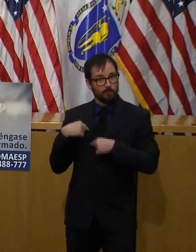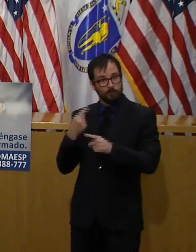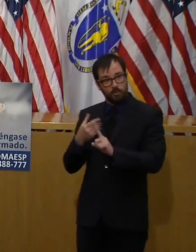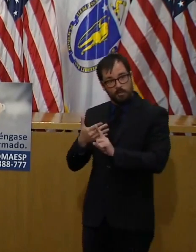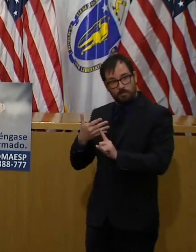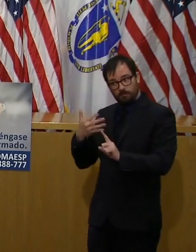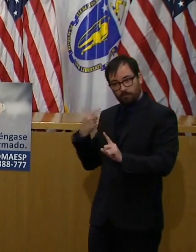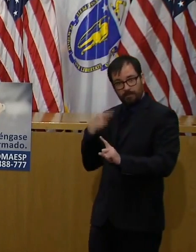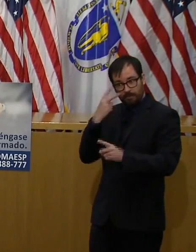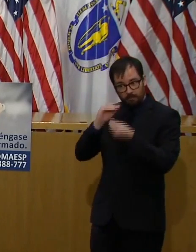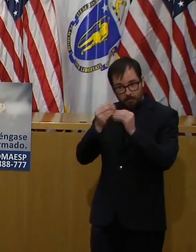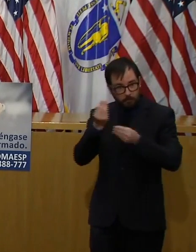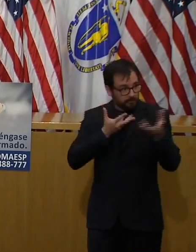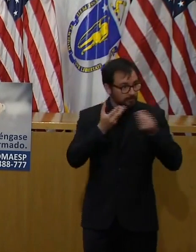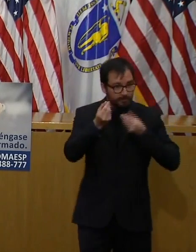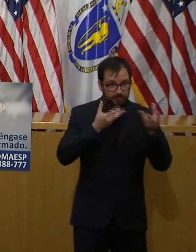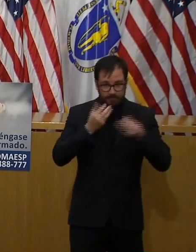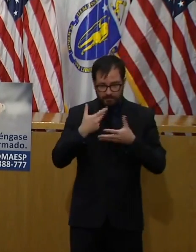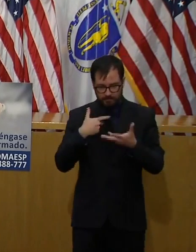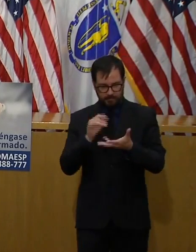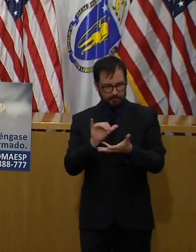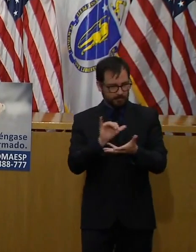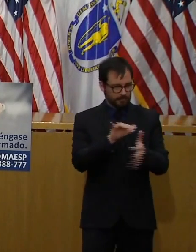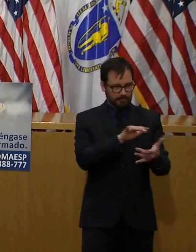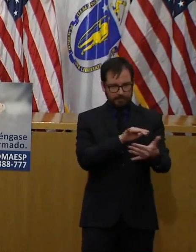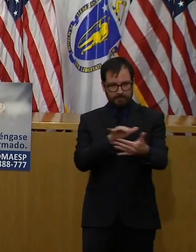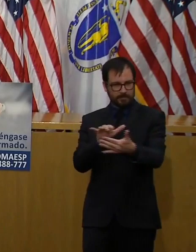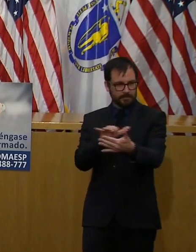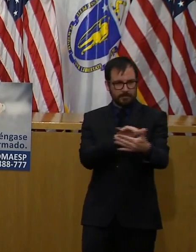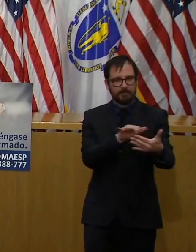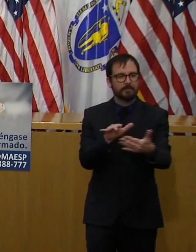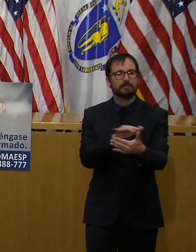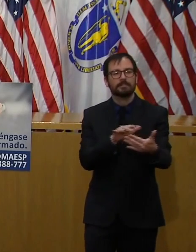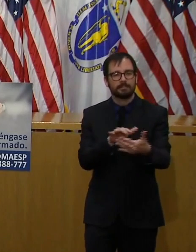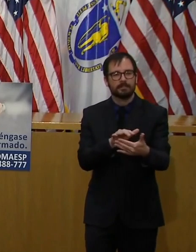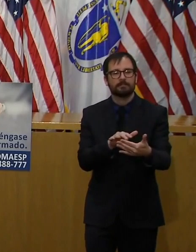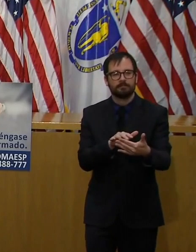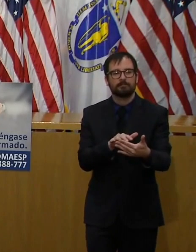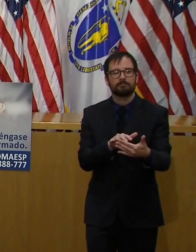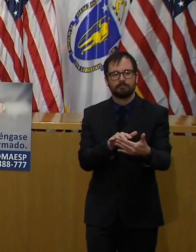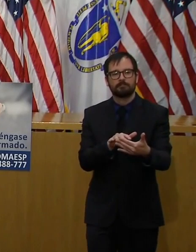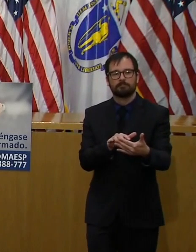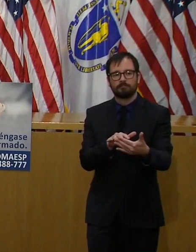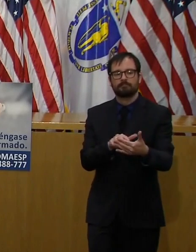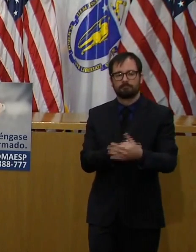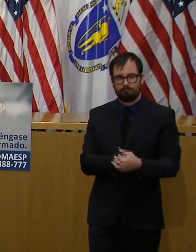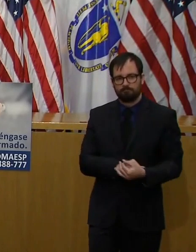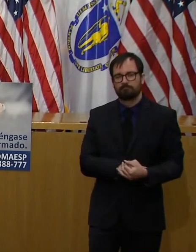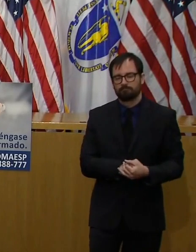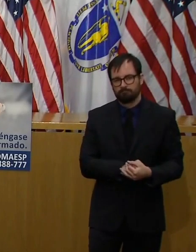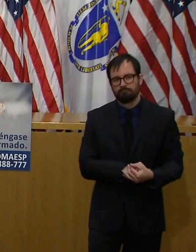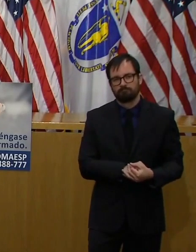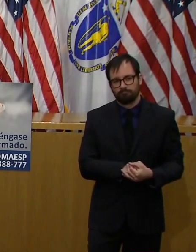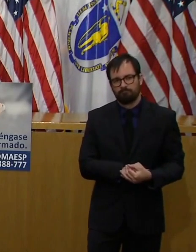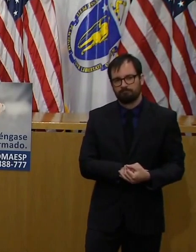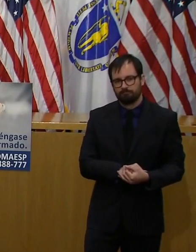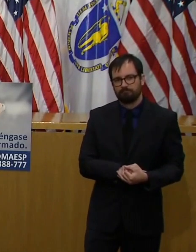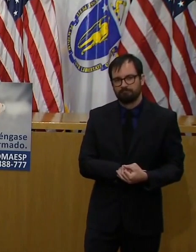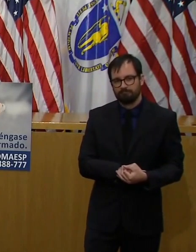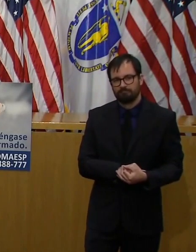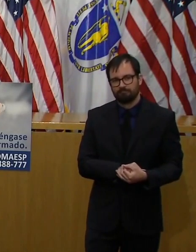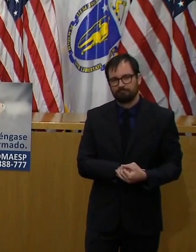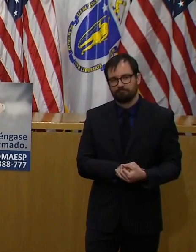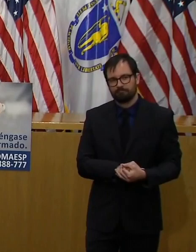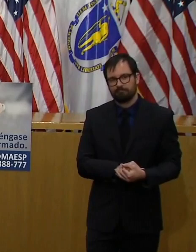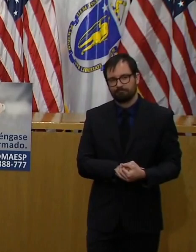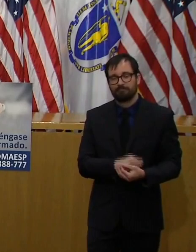social distancing. We know that's been a significant disruption for everybody, and on some days it probably feels like we've been in this crisis for a